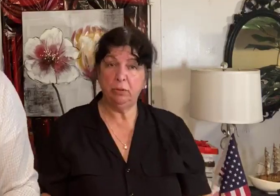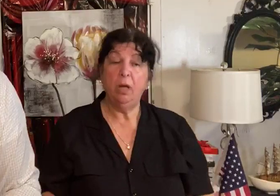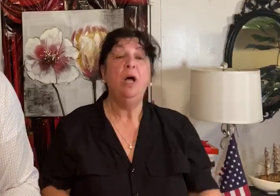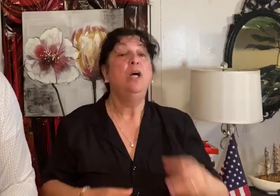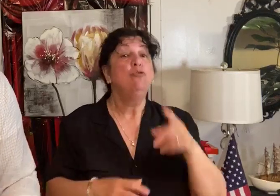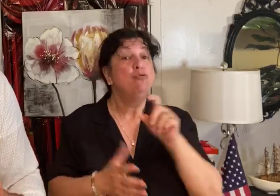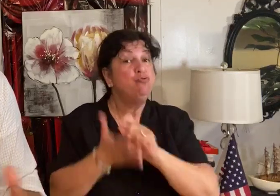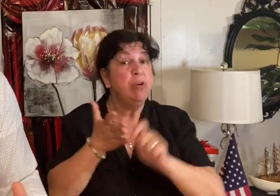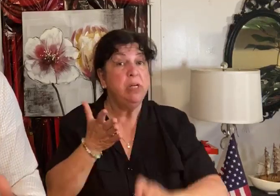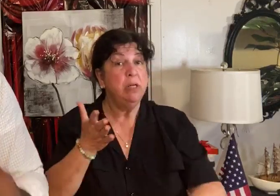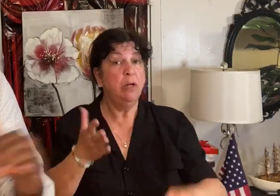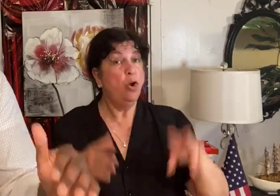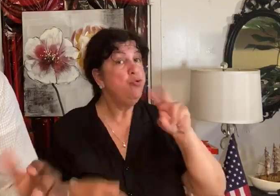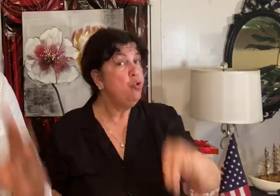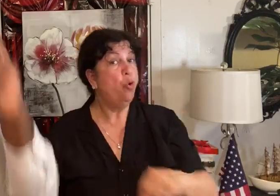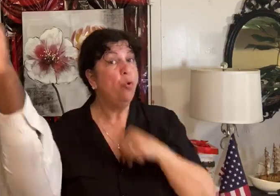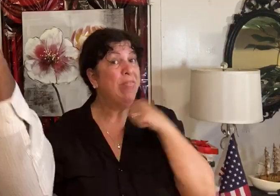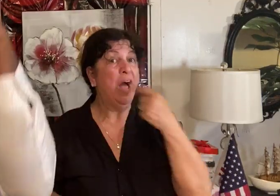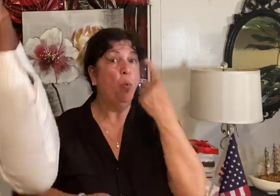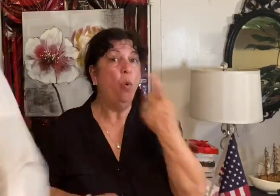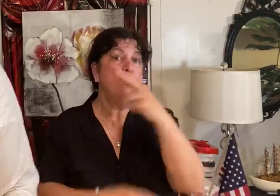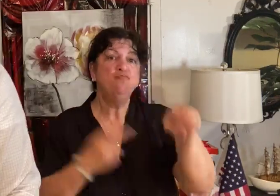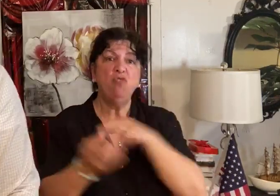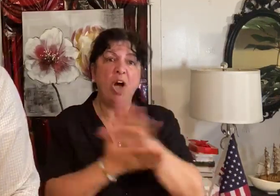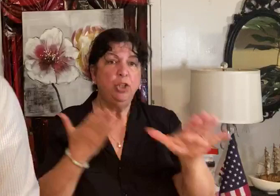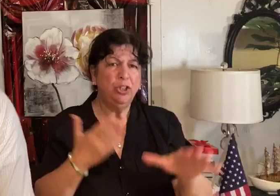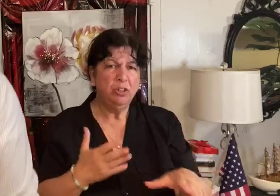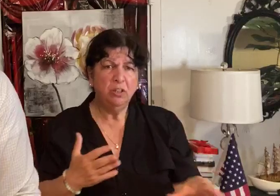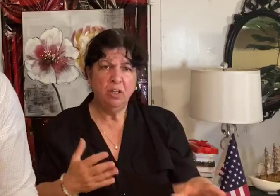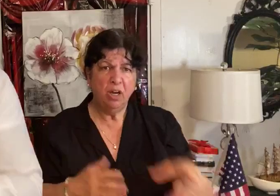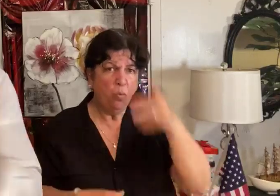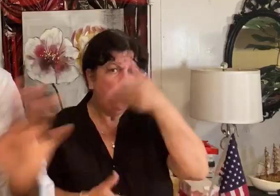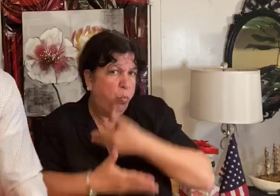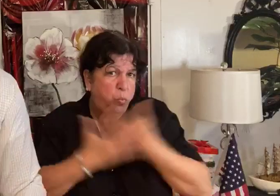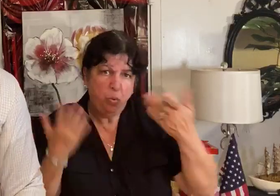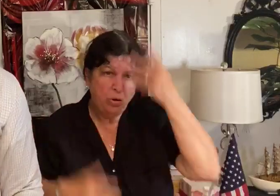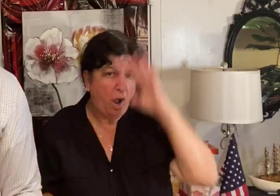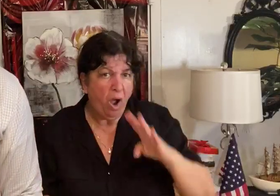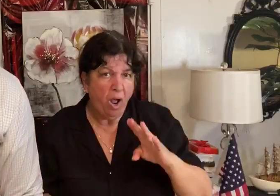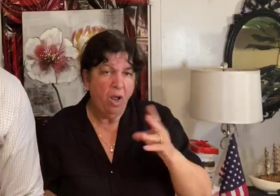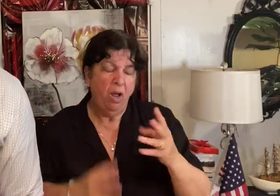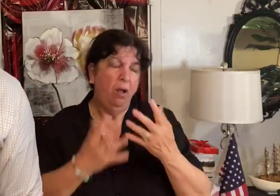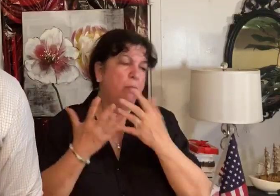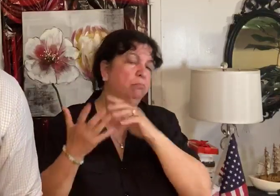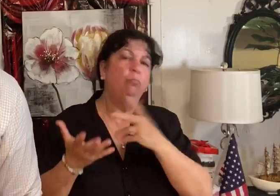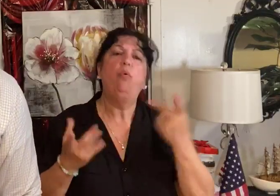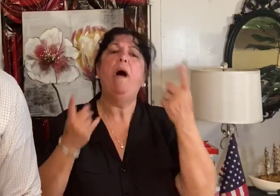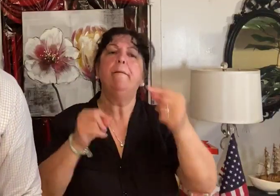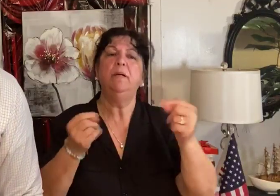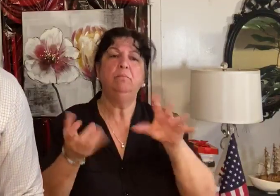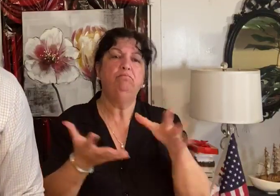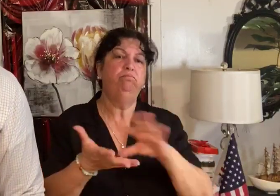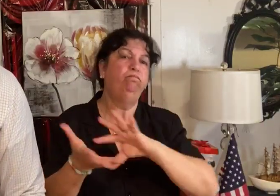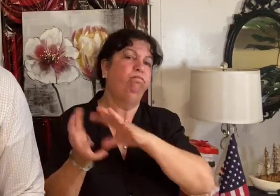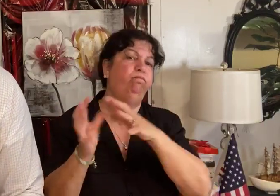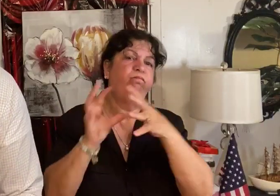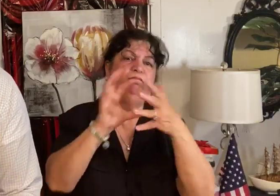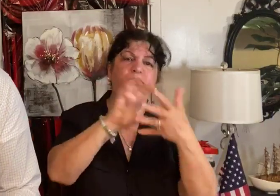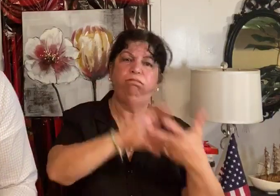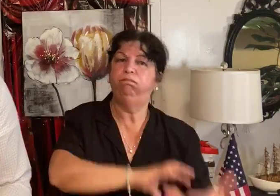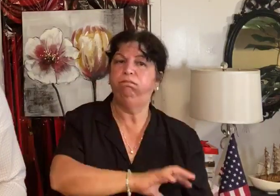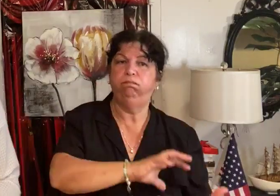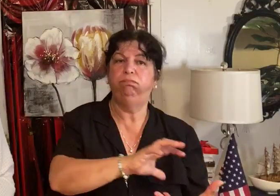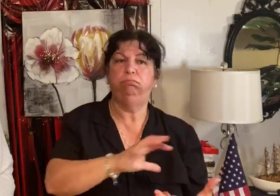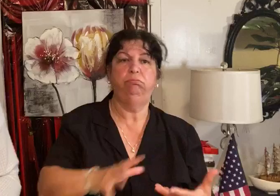it is written, there is none righteous, no, not one. You take God out of the equation and we fall apart as a nation.